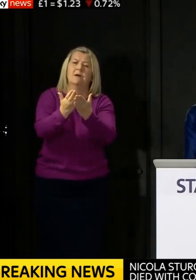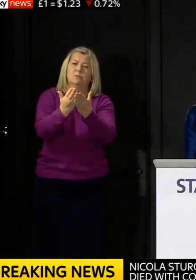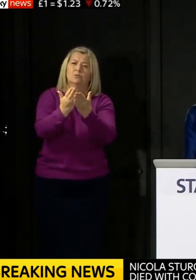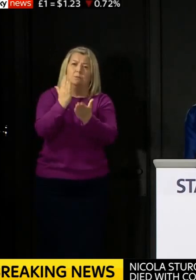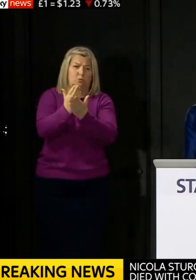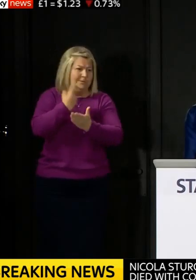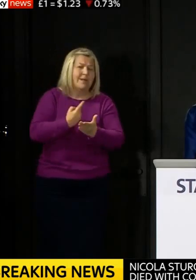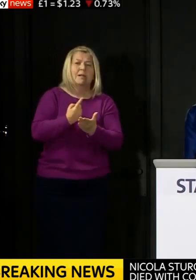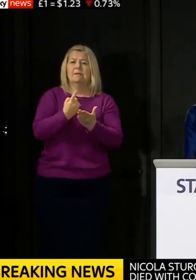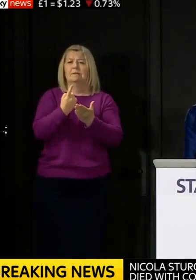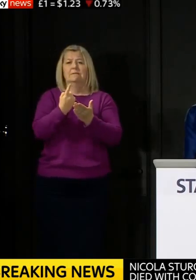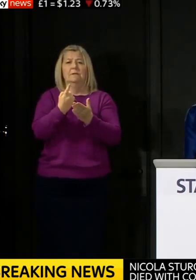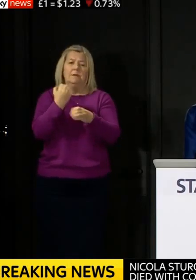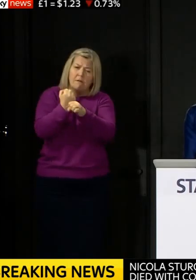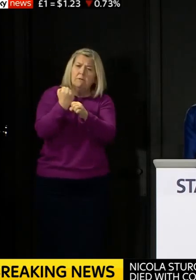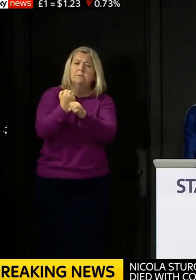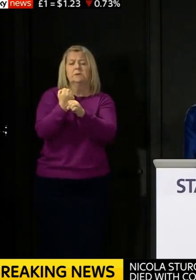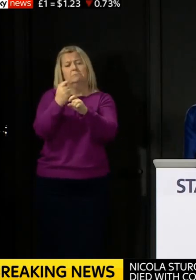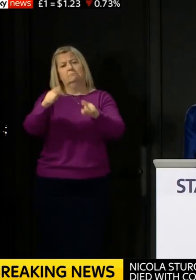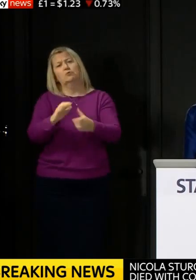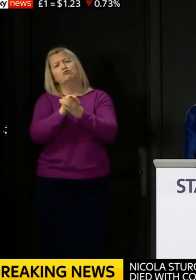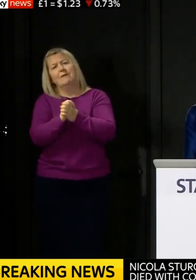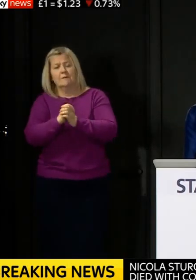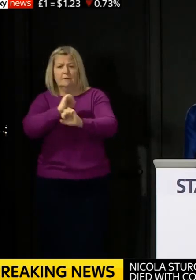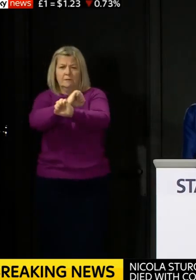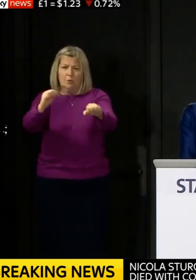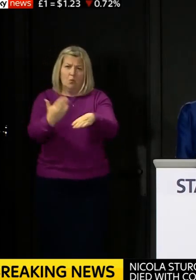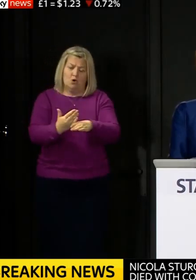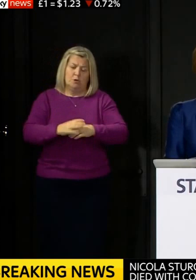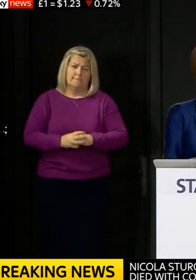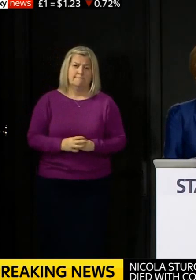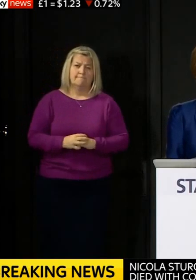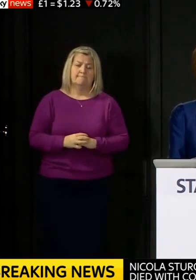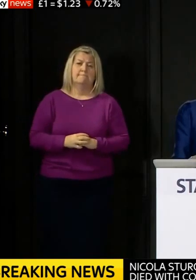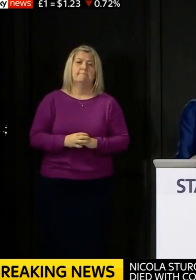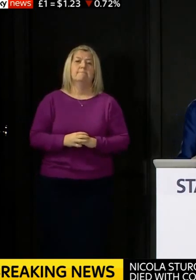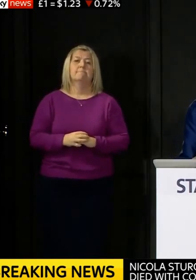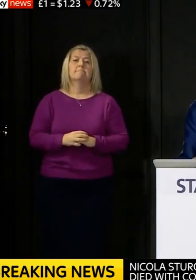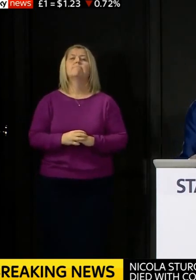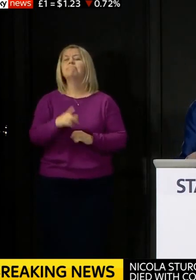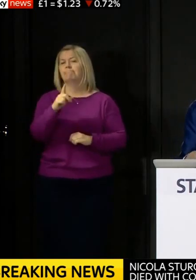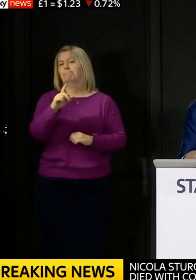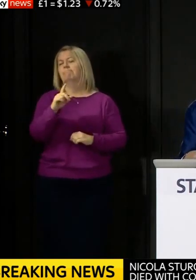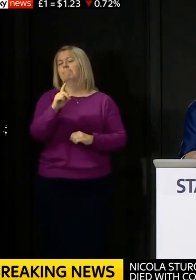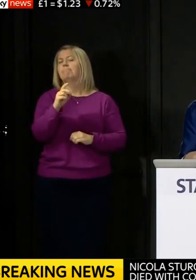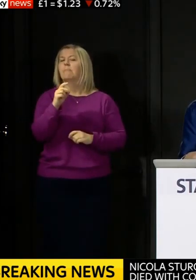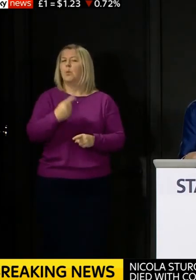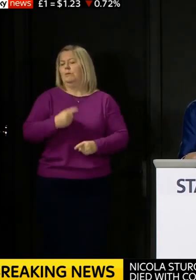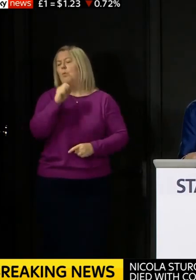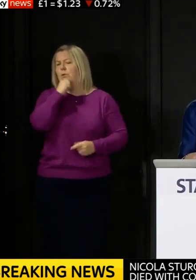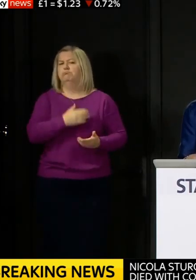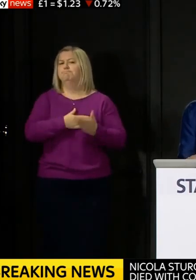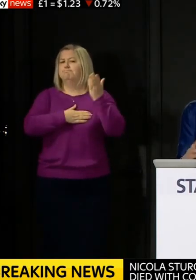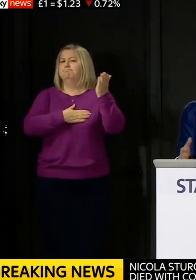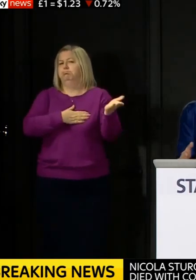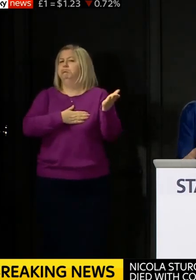in the Scottish Government is deeply grateful to you for everything you are doing. In a moment, I'm going to ask the Health Secretary to set out the